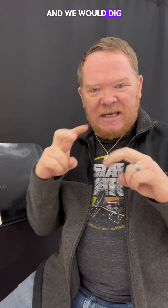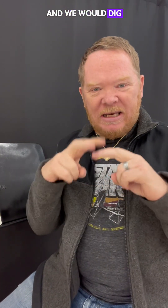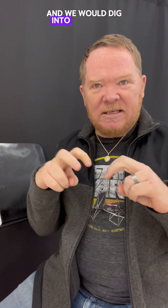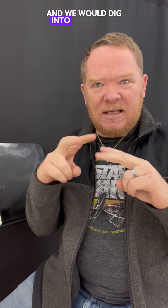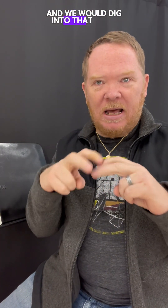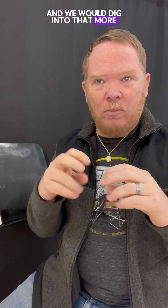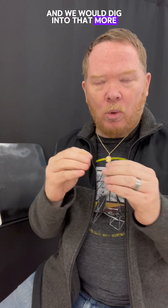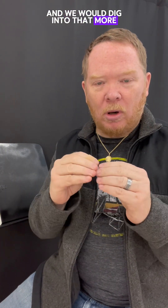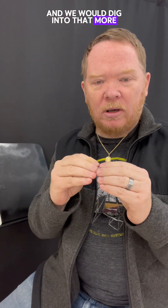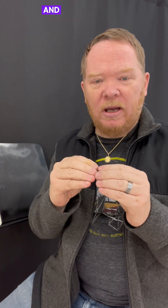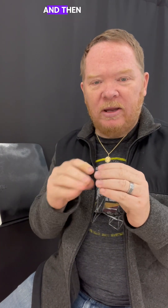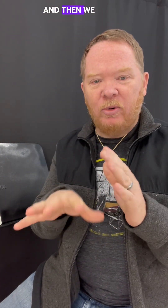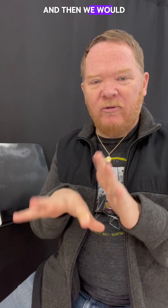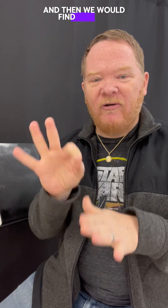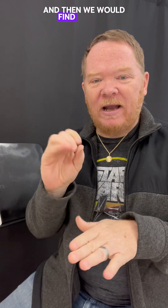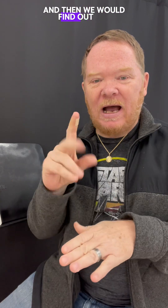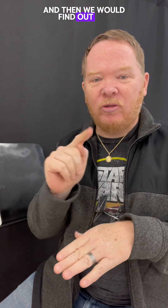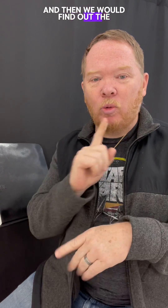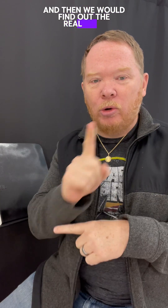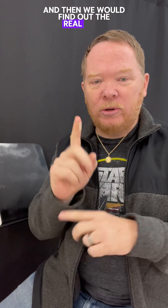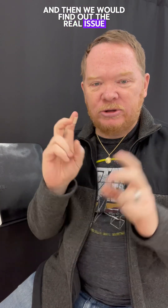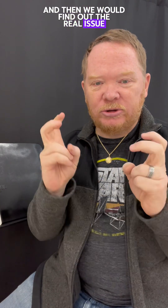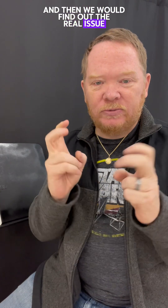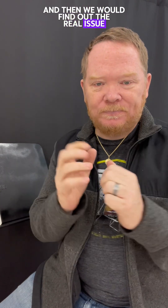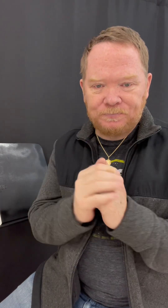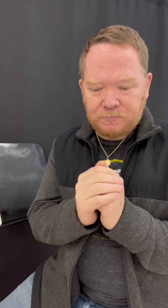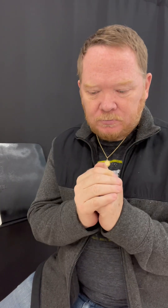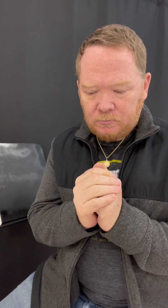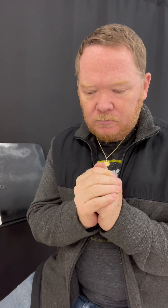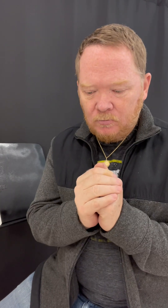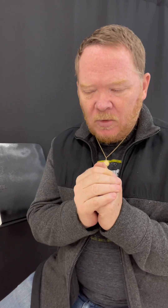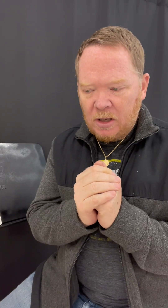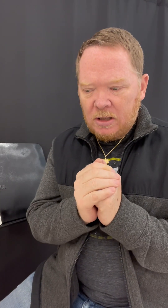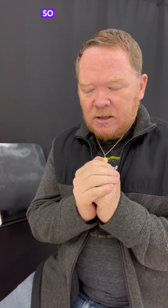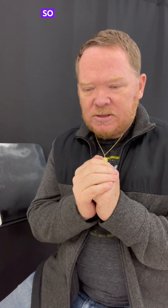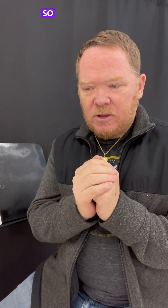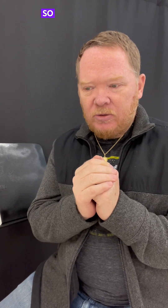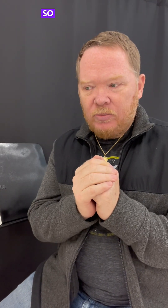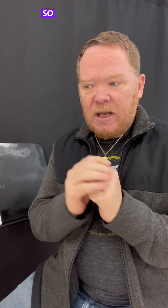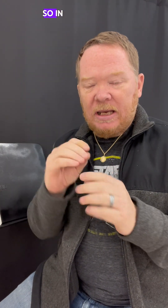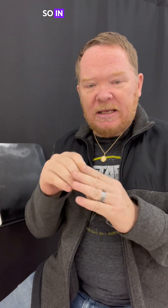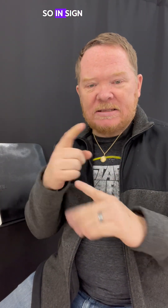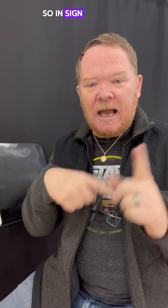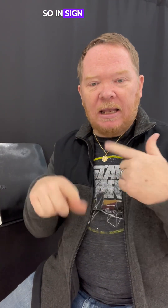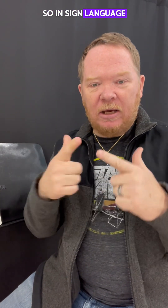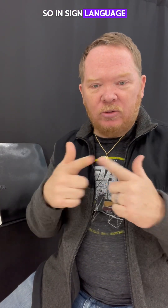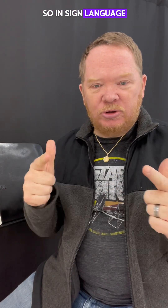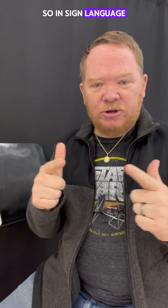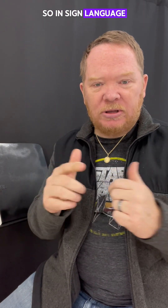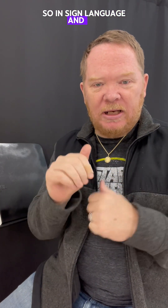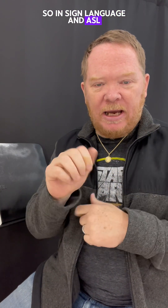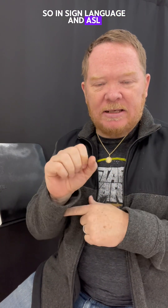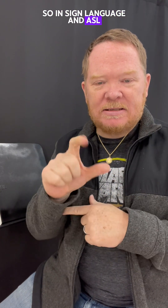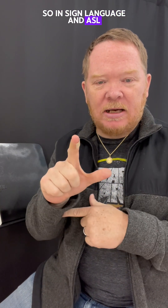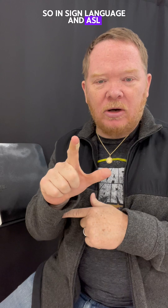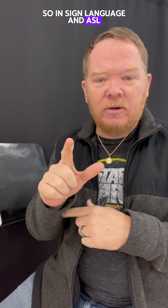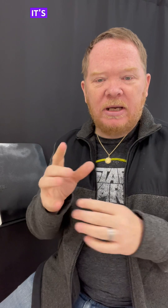into that more, and then we would find out the real issue. So in sign language, in ASL, it's